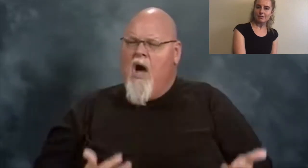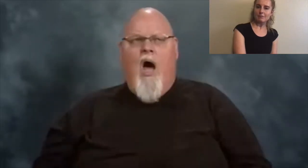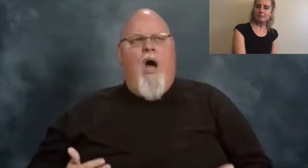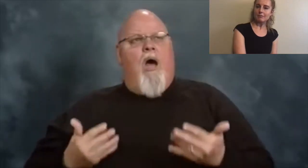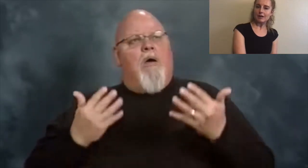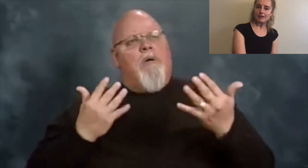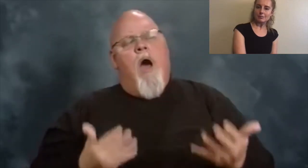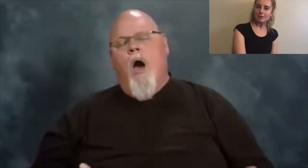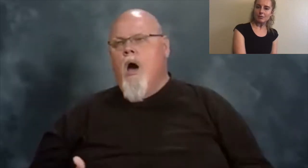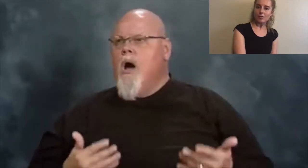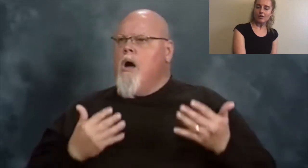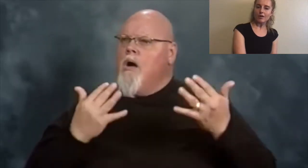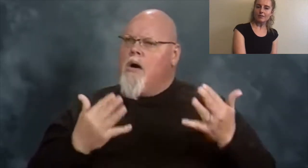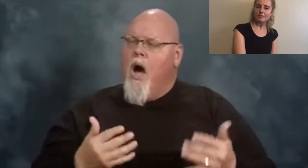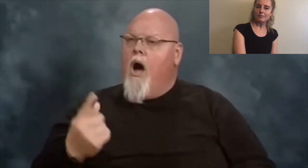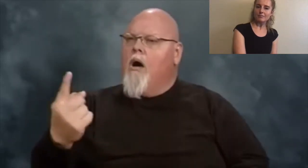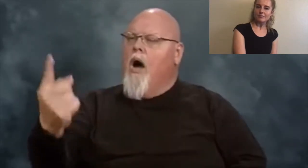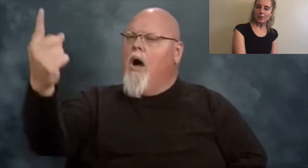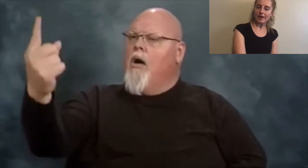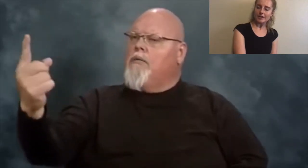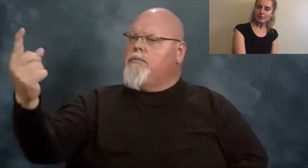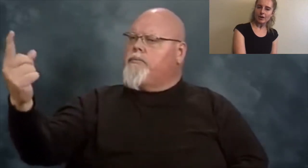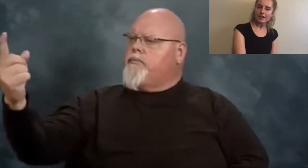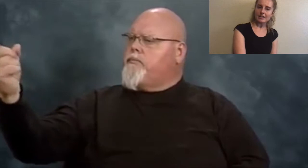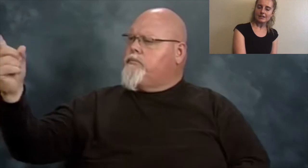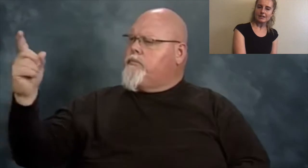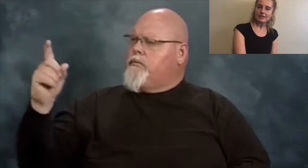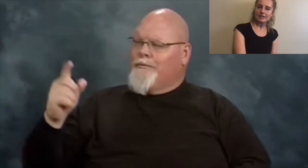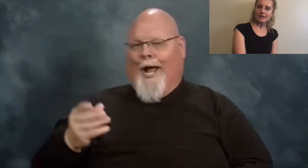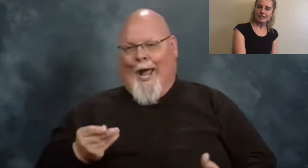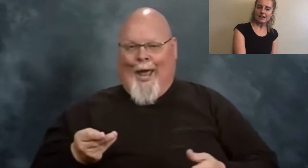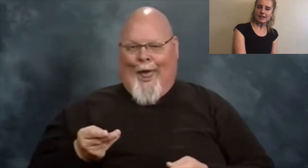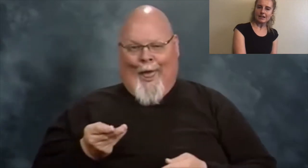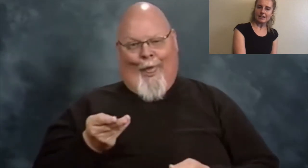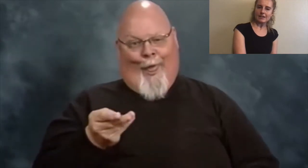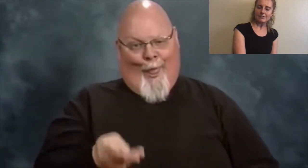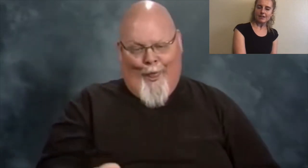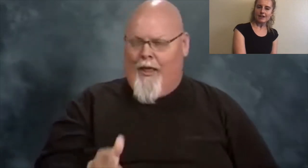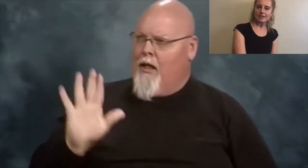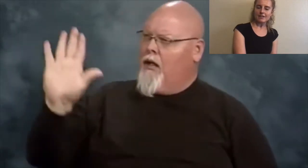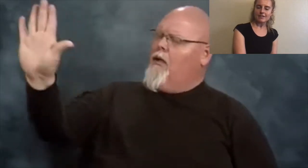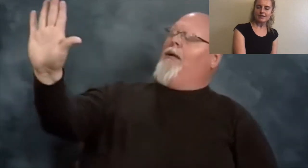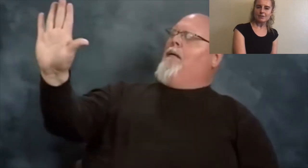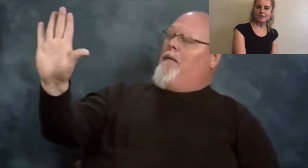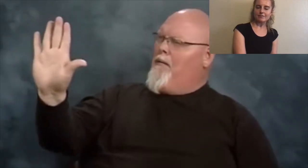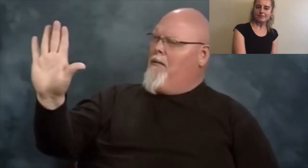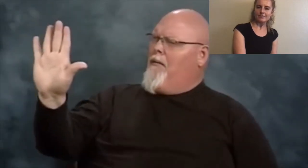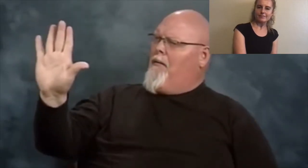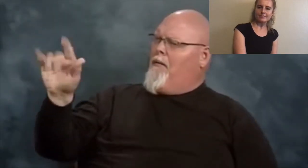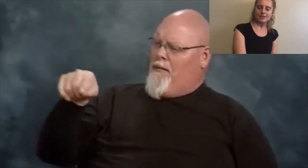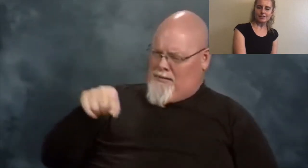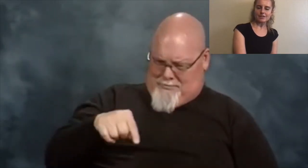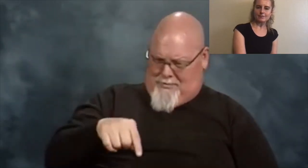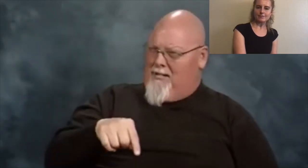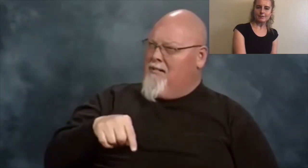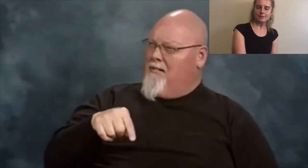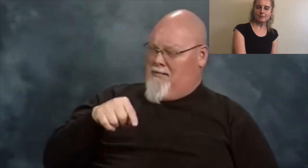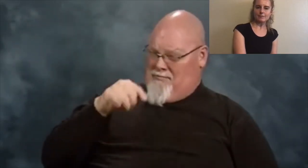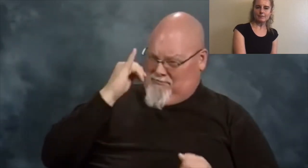them a little bit more, waited and waited. And then finally the student just